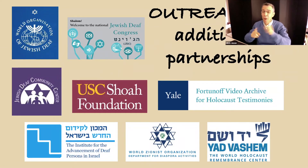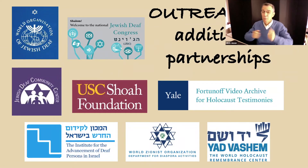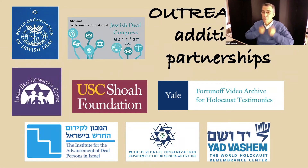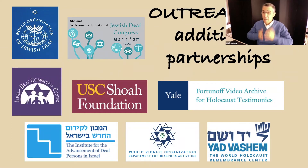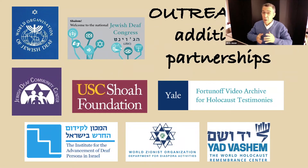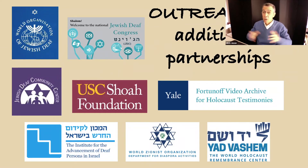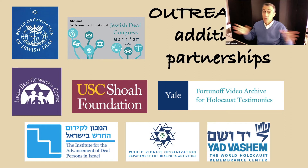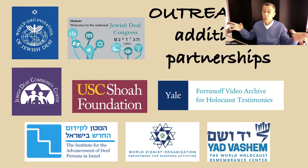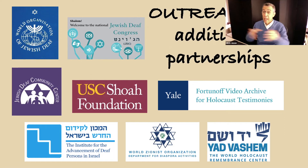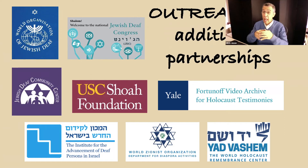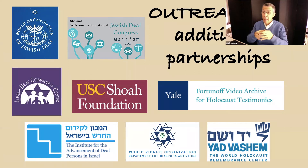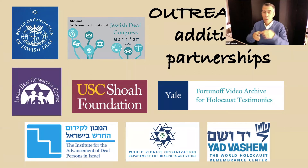what we cannot do alone.